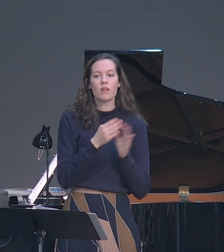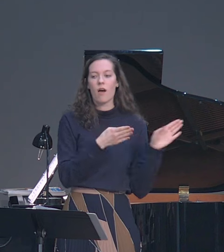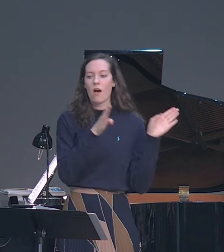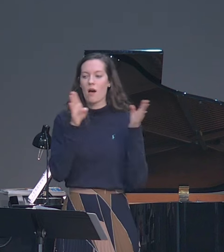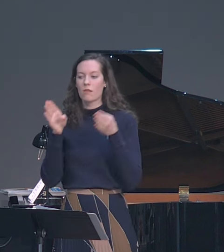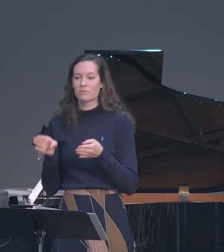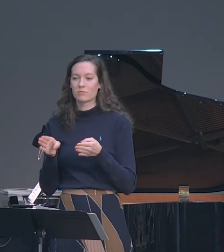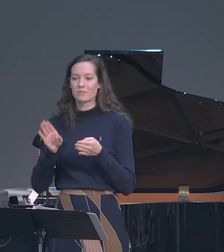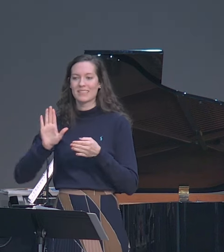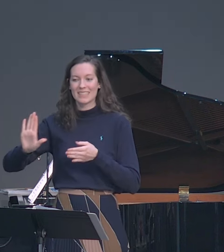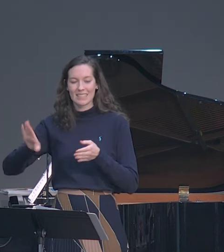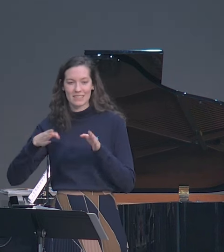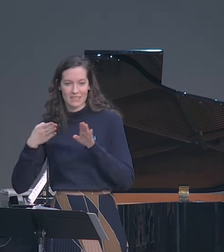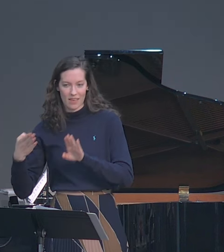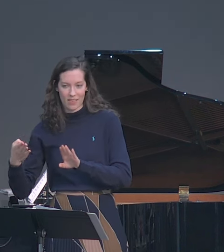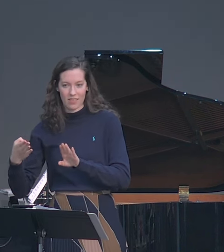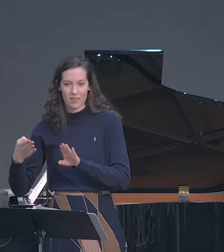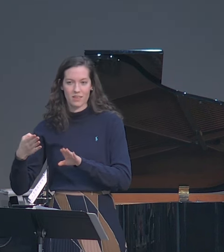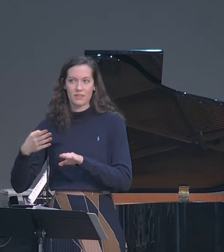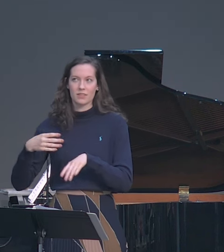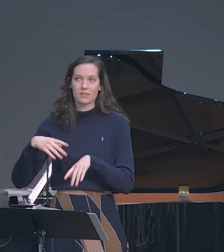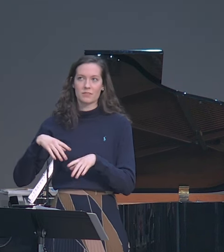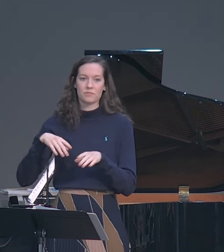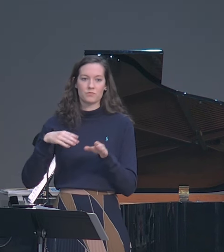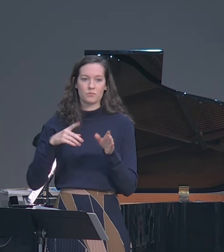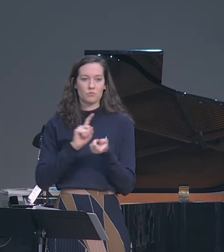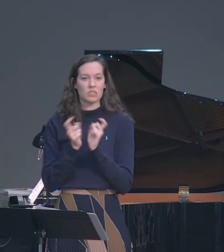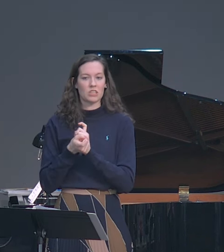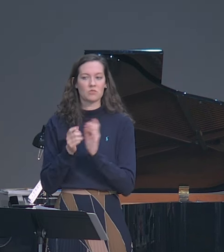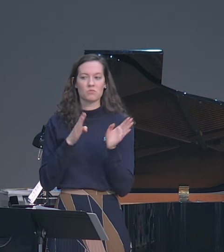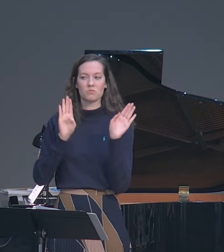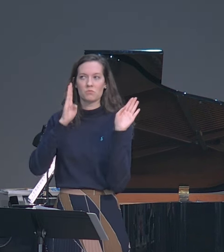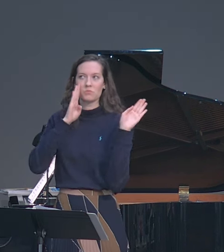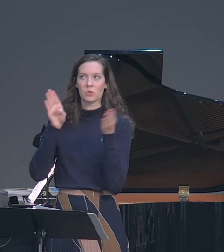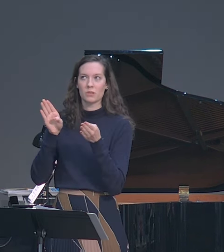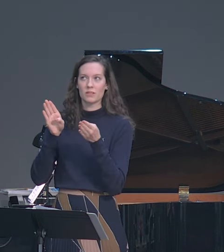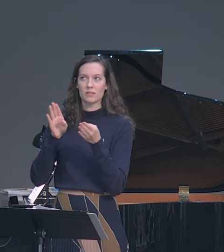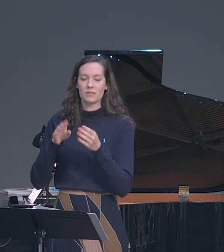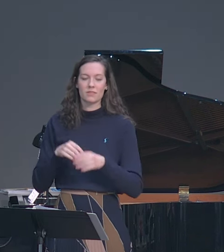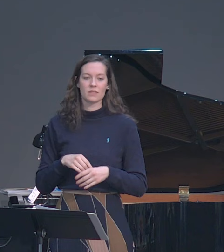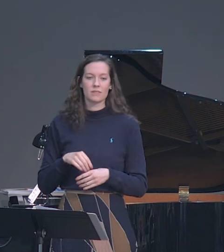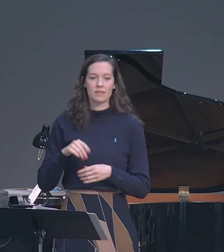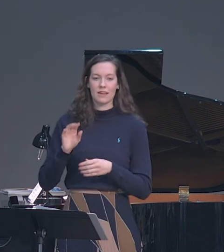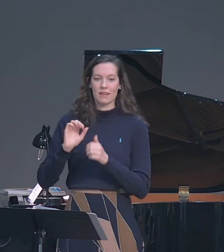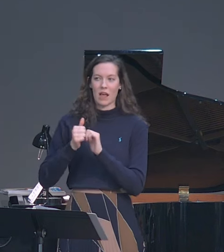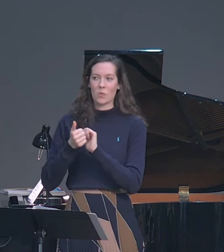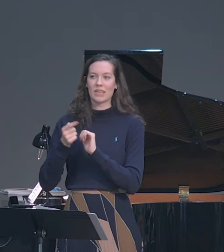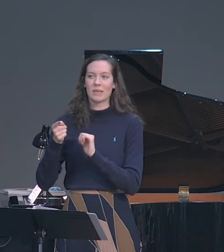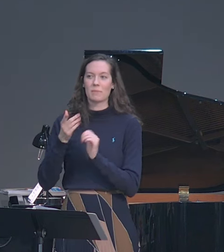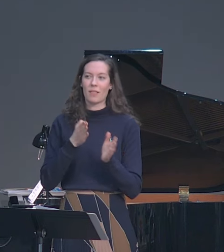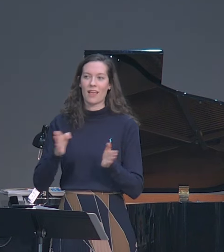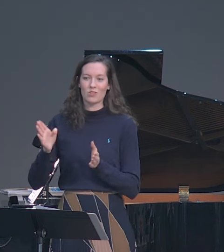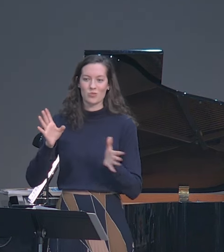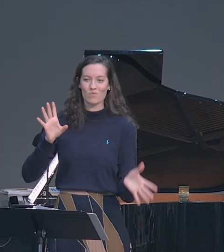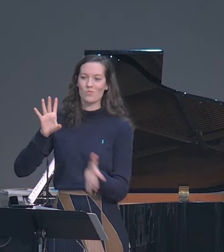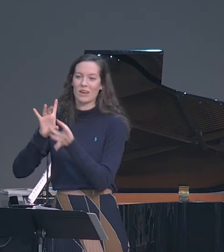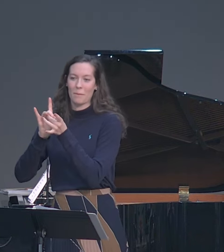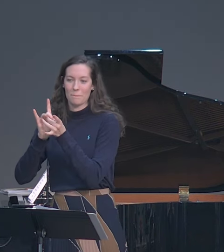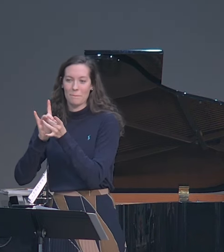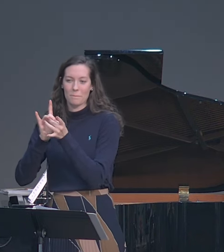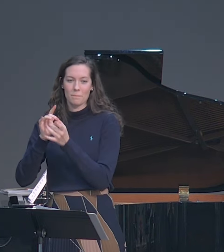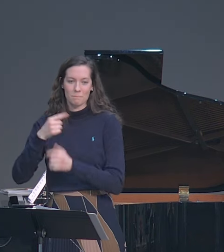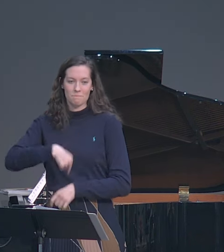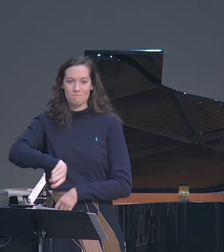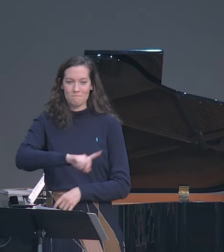judgment. So he changed the focus. He said concerning the bread and the wine, he said, do this